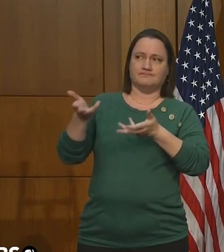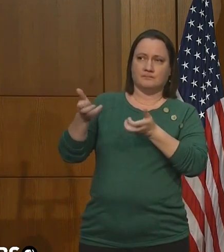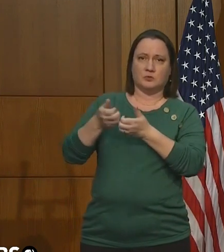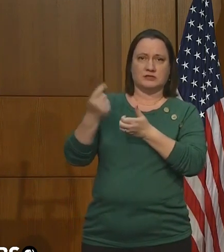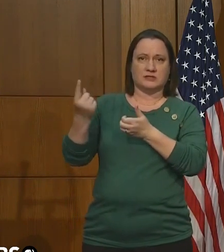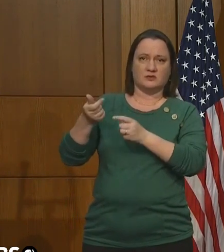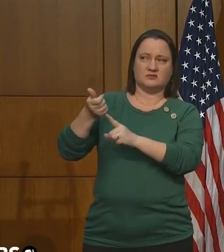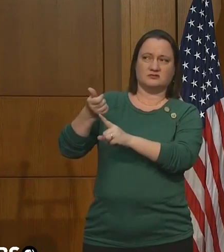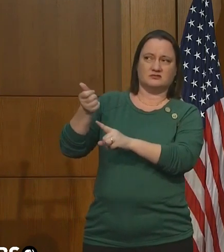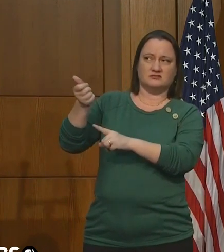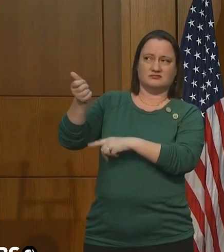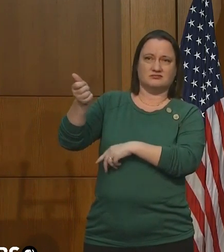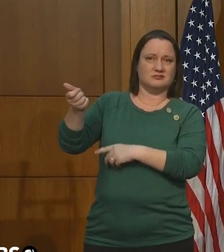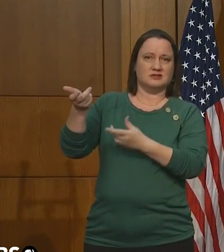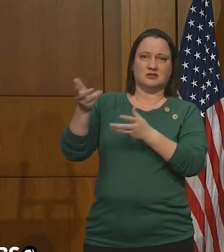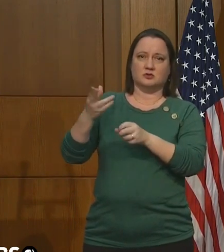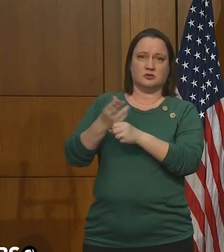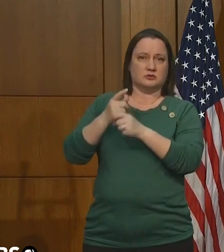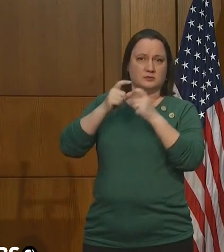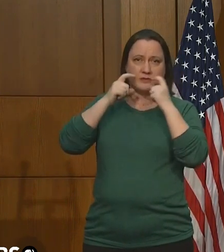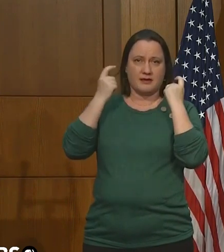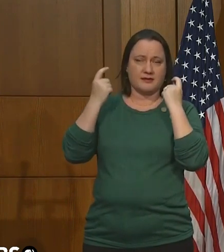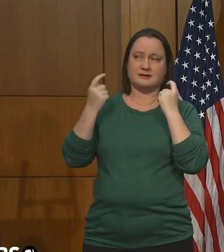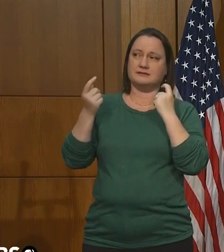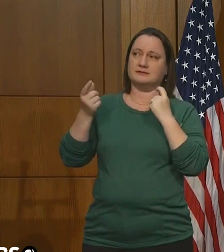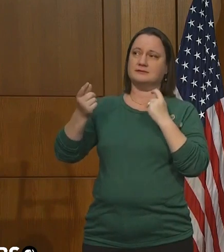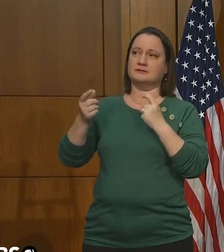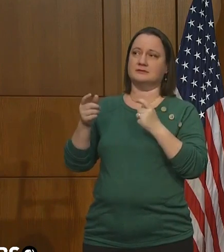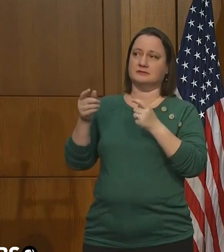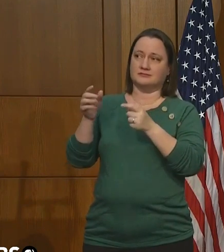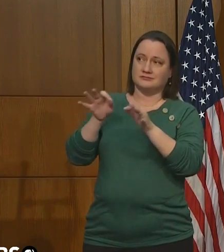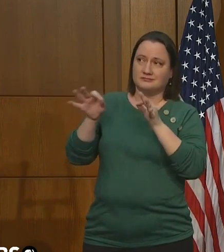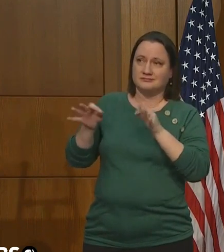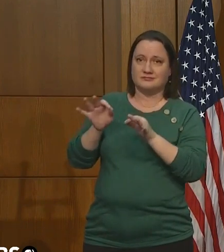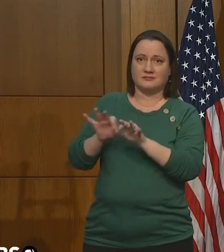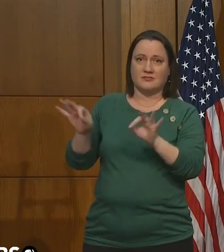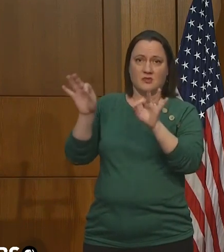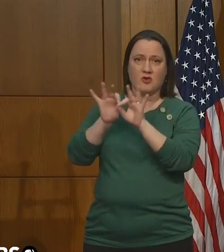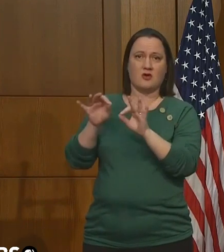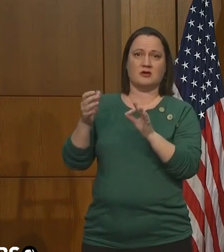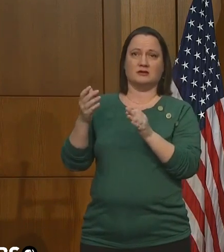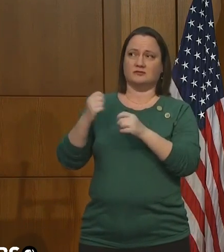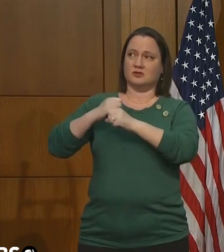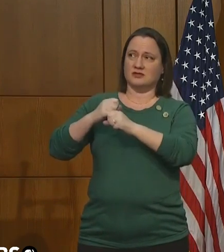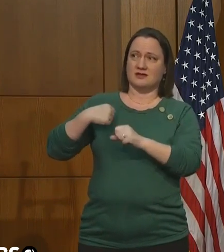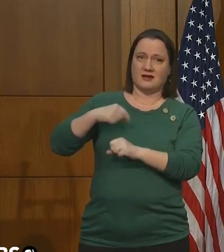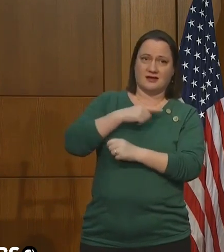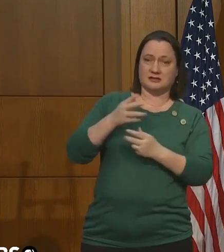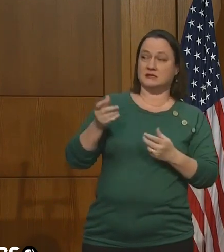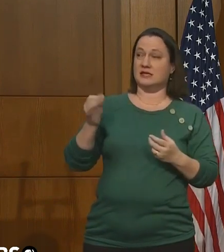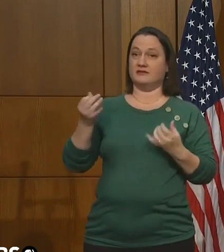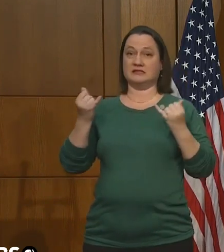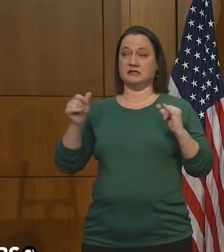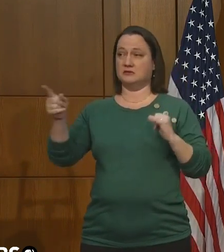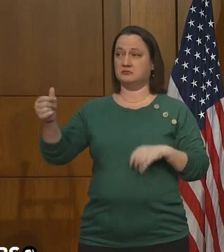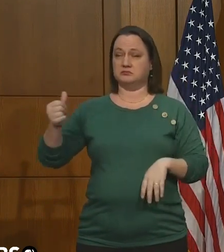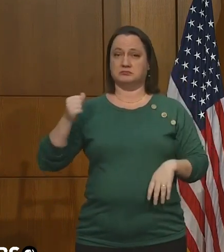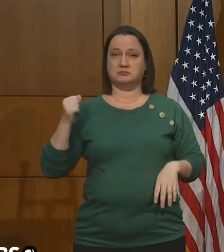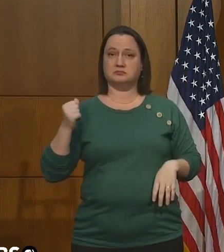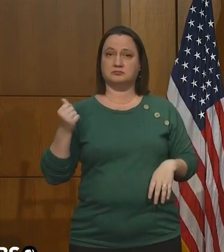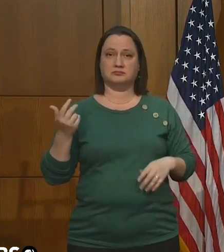who is not compliant about the importance of having a mask and wearing that mask. If that patron still refuses to